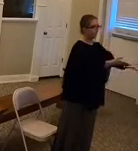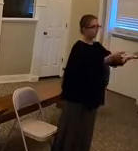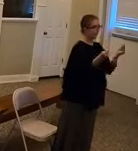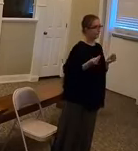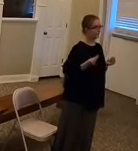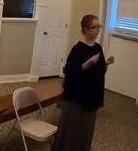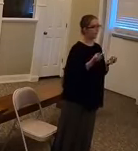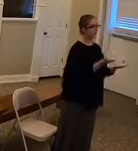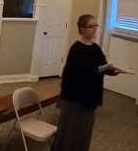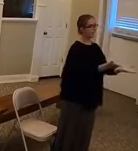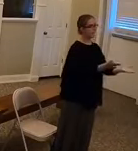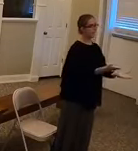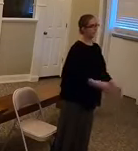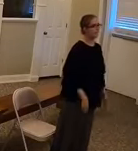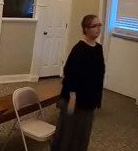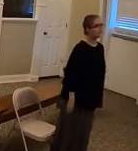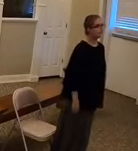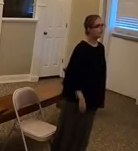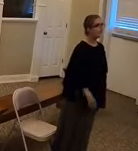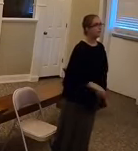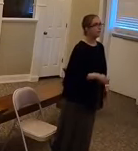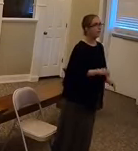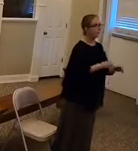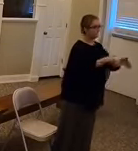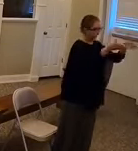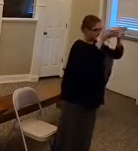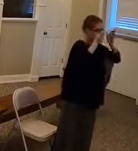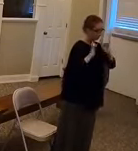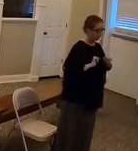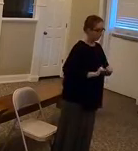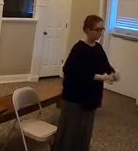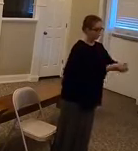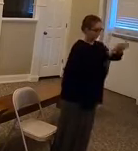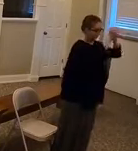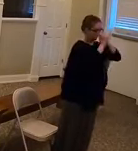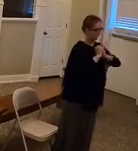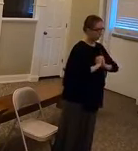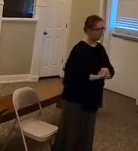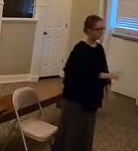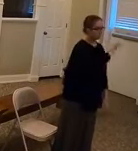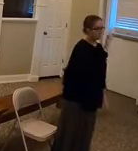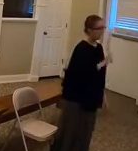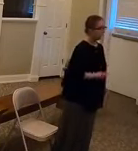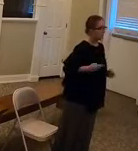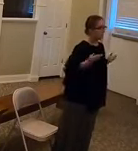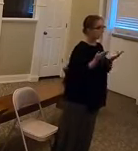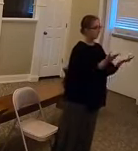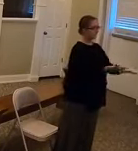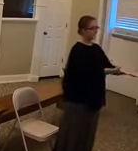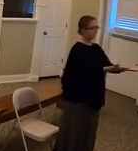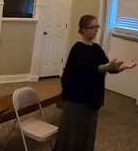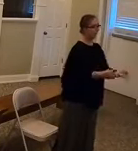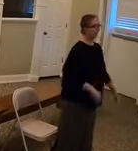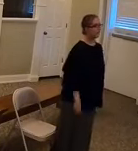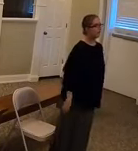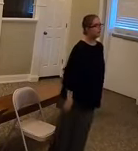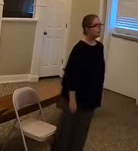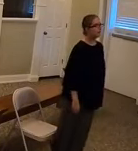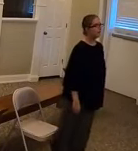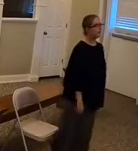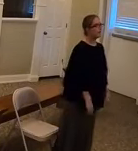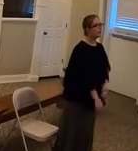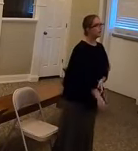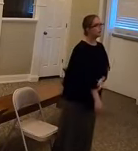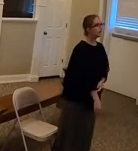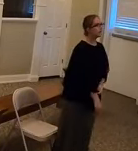and offering this evening, amen, let's continue to worship the Lord tonight as we give, amen. Hallelujah, Lord,